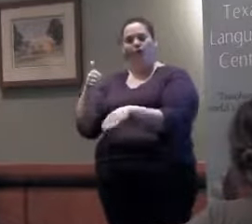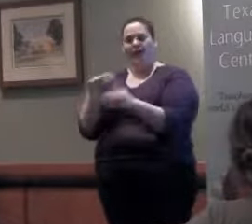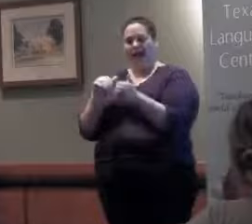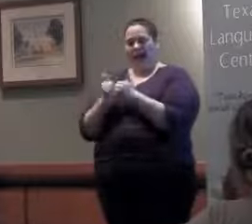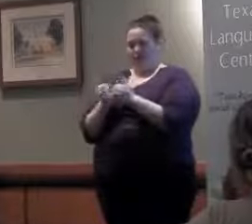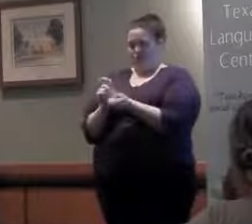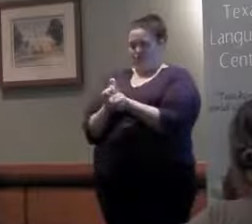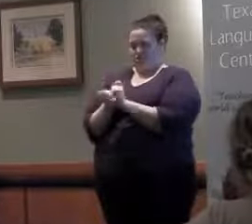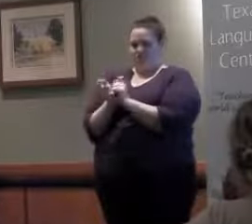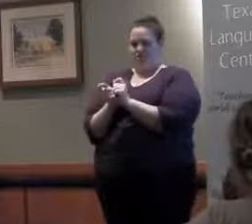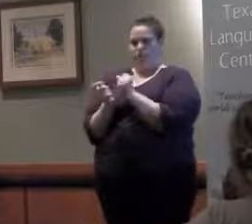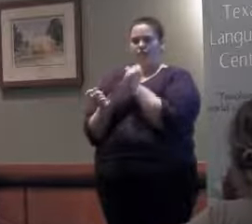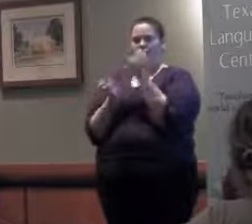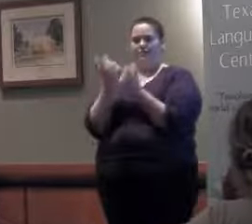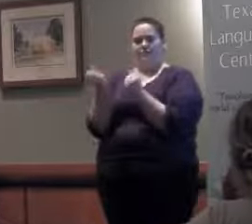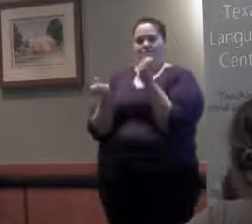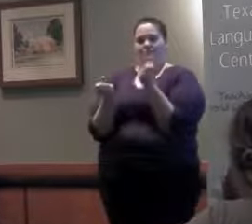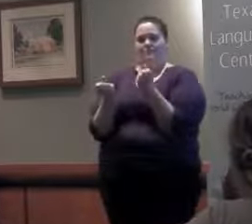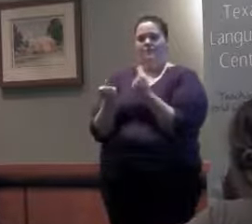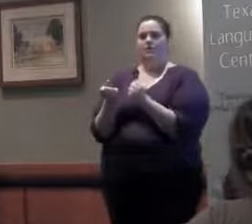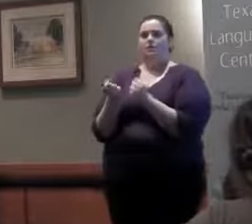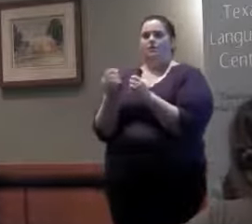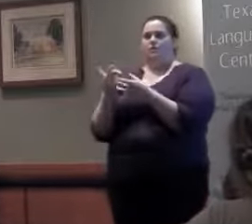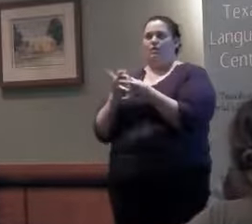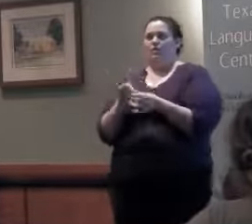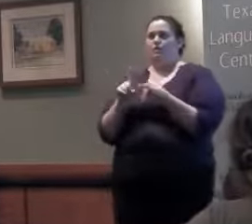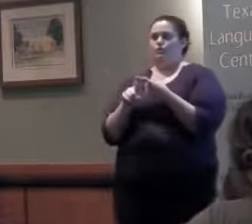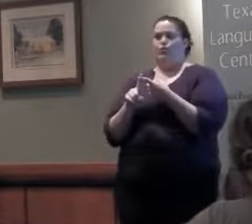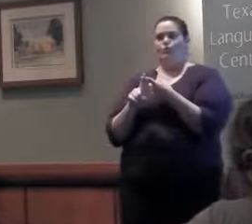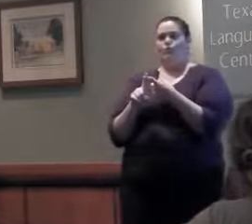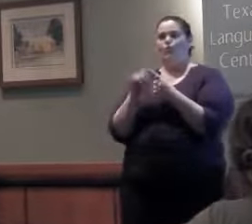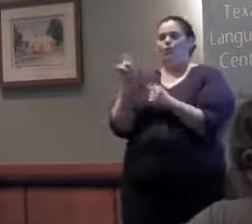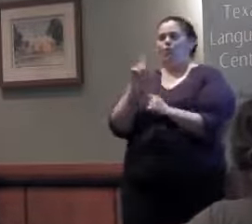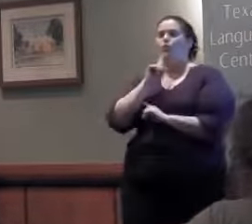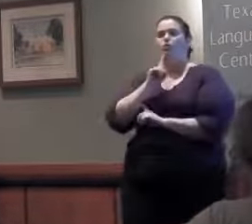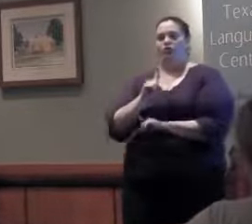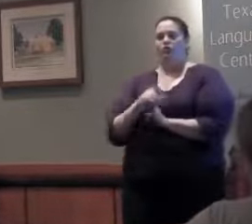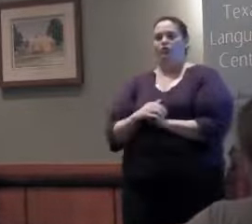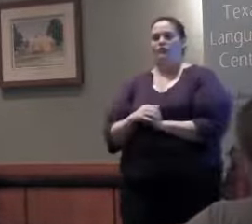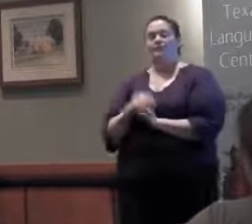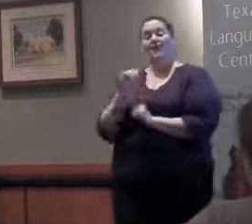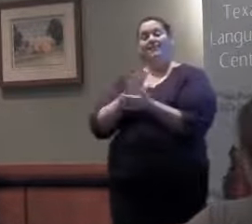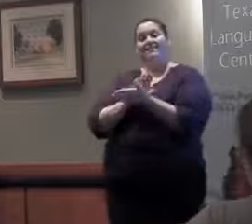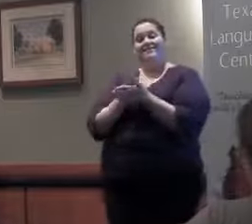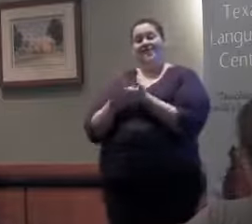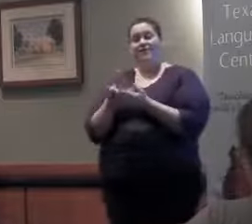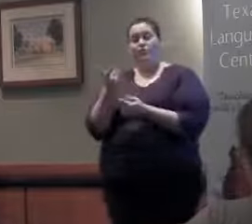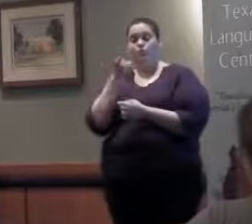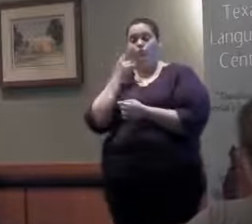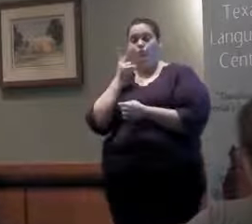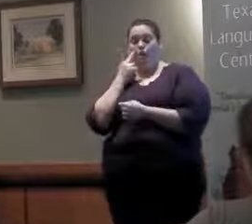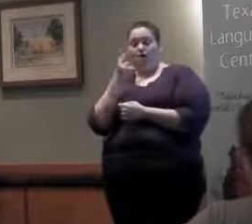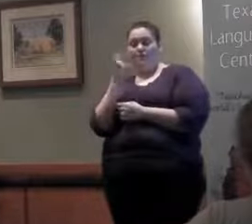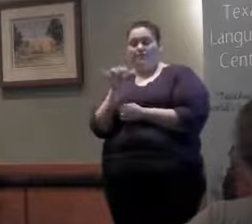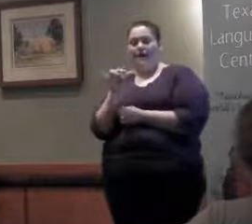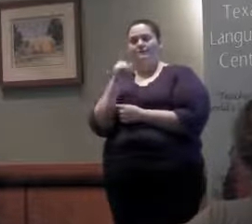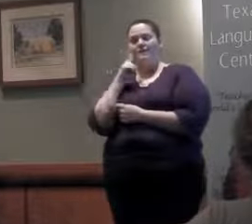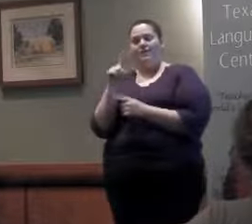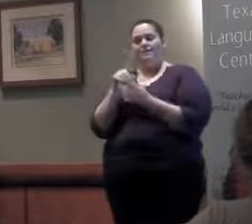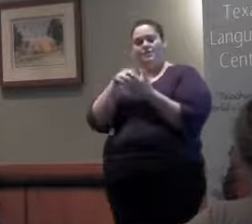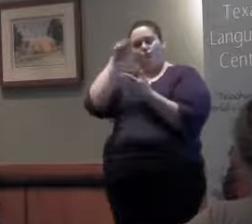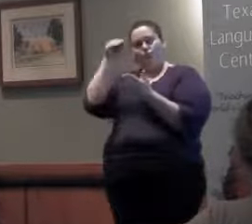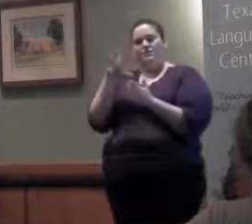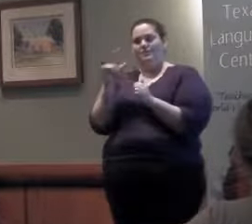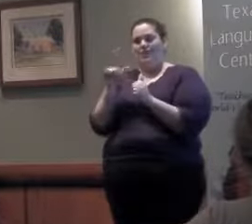signs? And so these are really nice because they allow a language learner to be able to have access to these different types